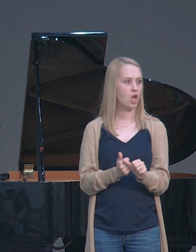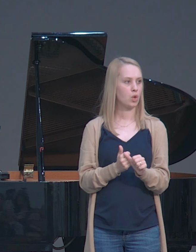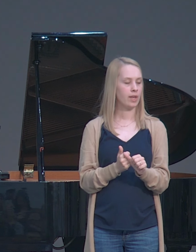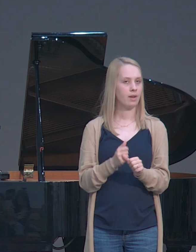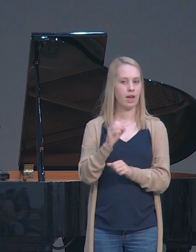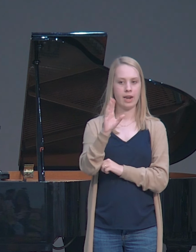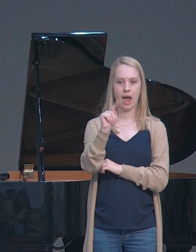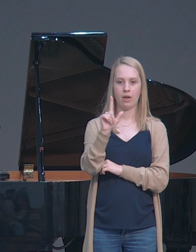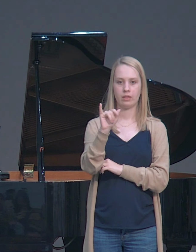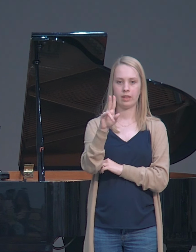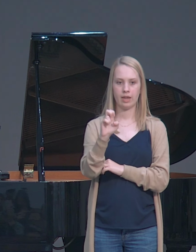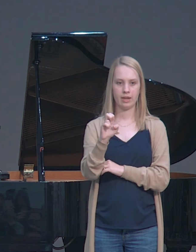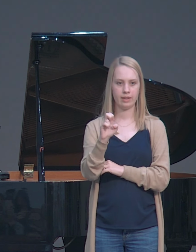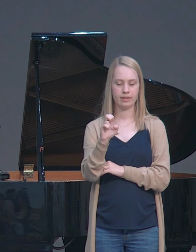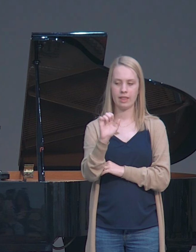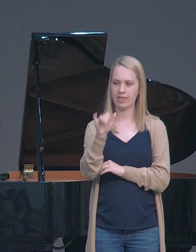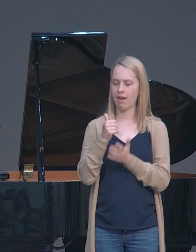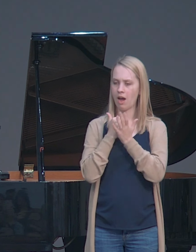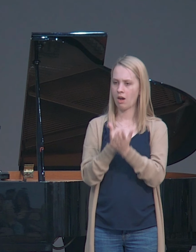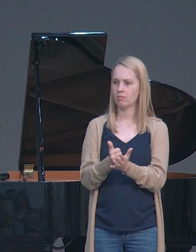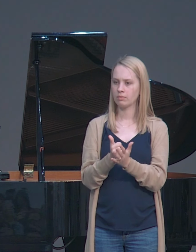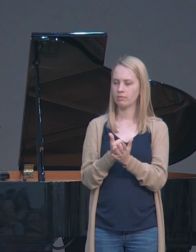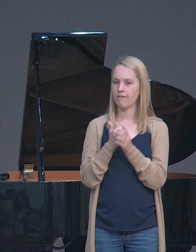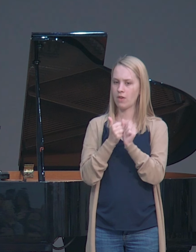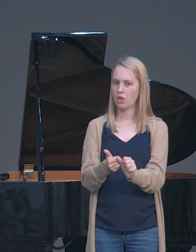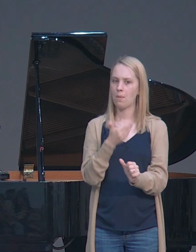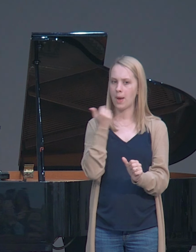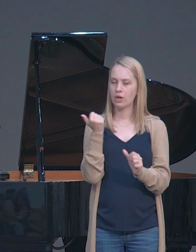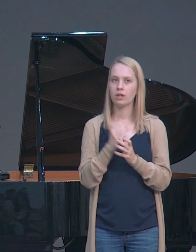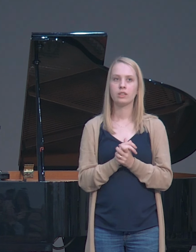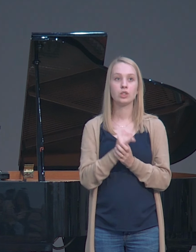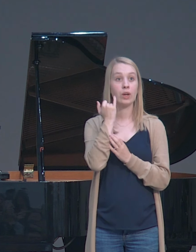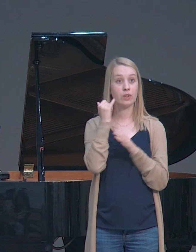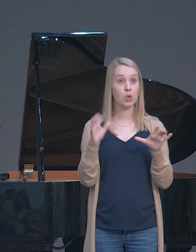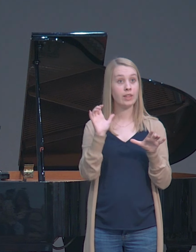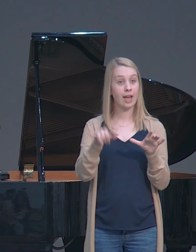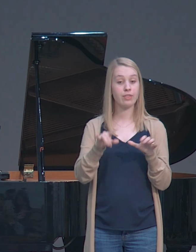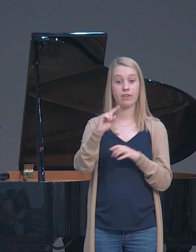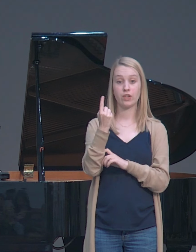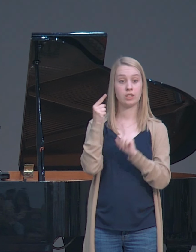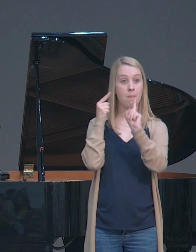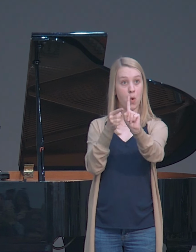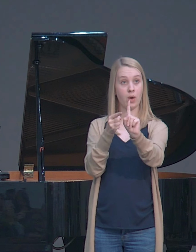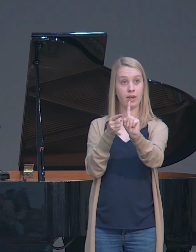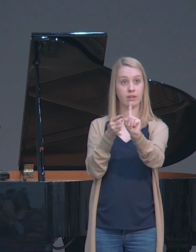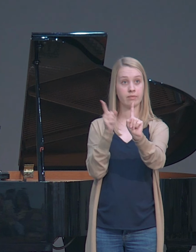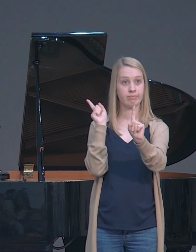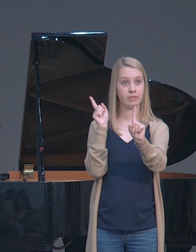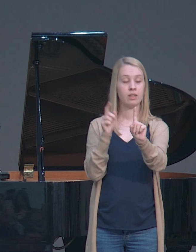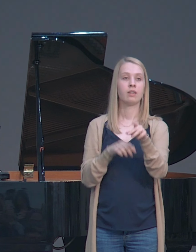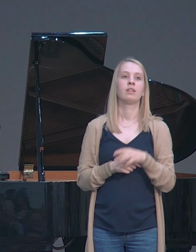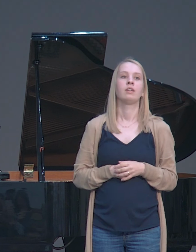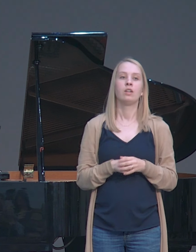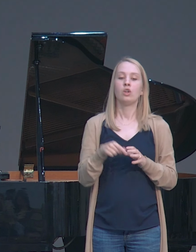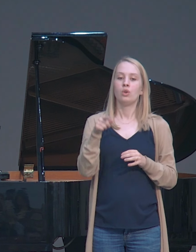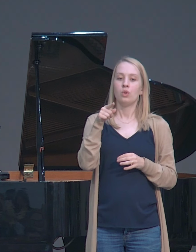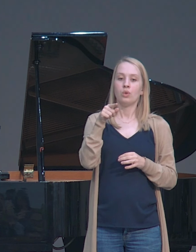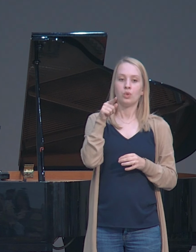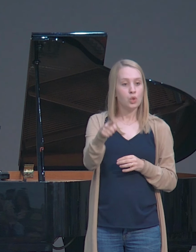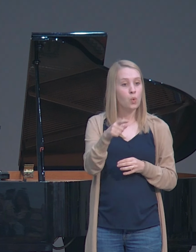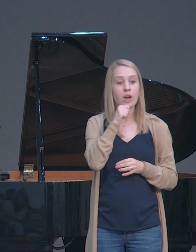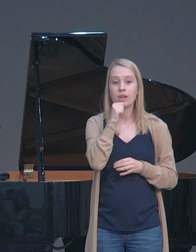you follow along and track along with the message. And so if you're doing so, the first observation we're making this morning is that you are